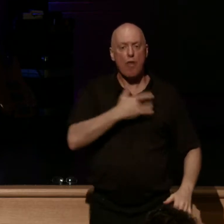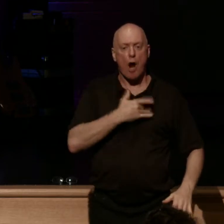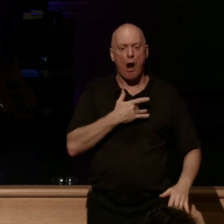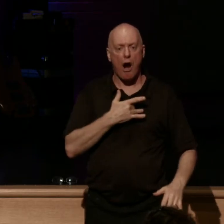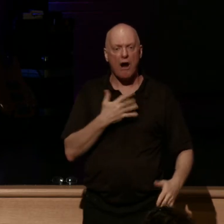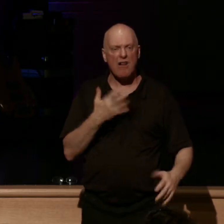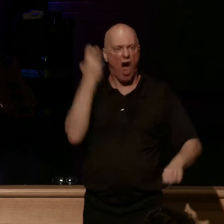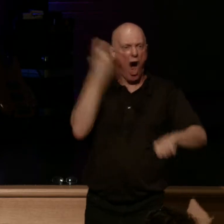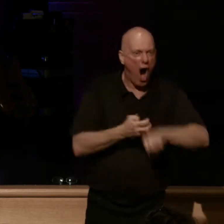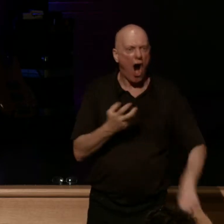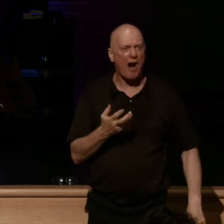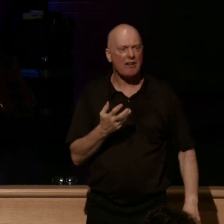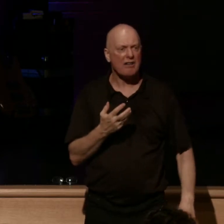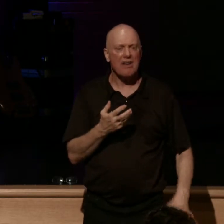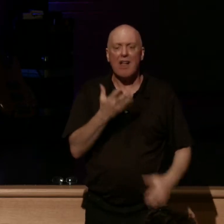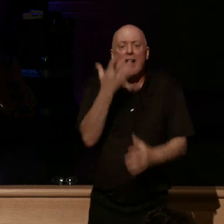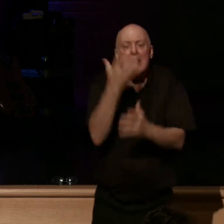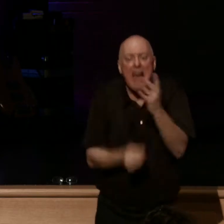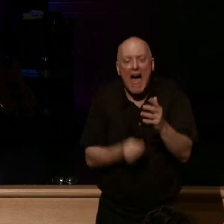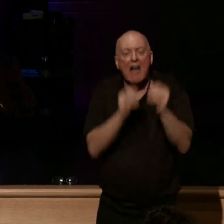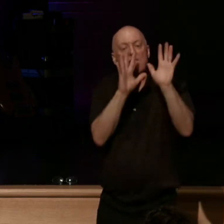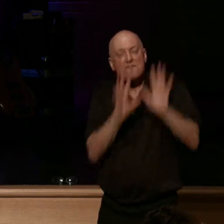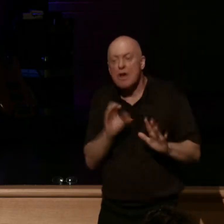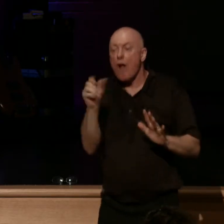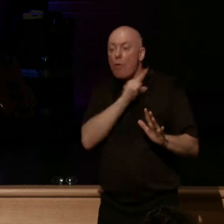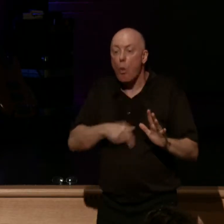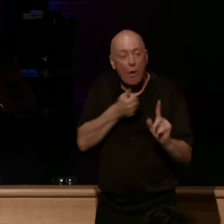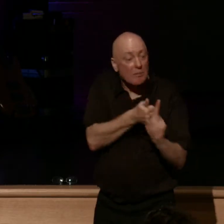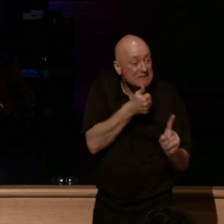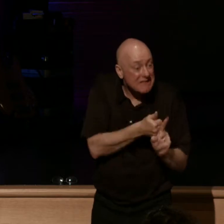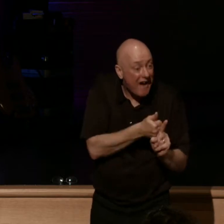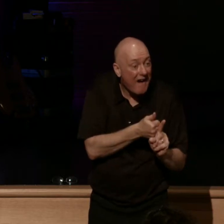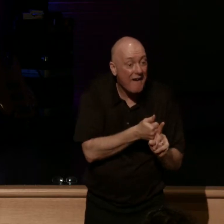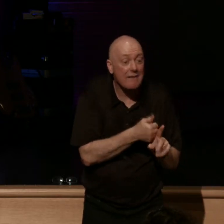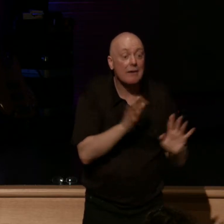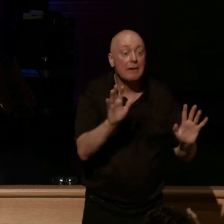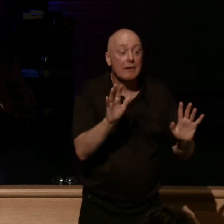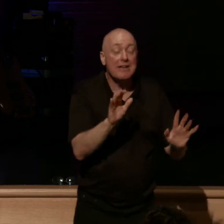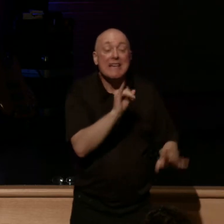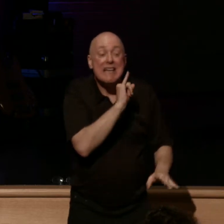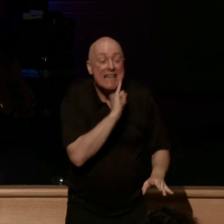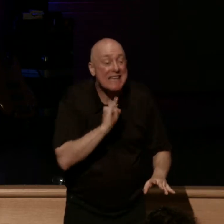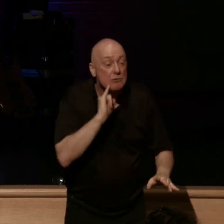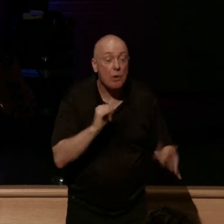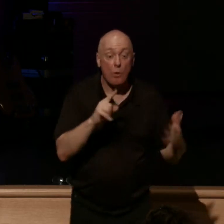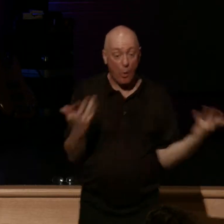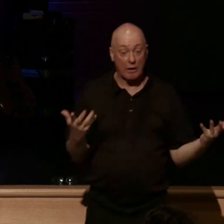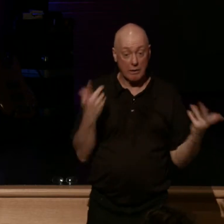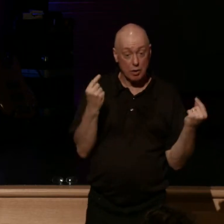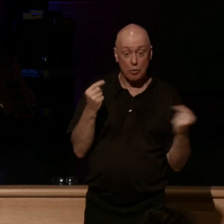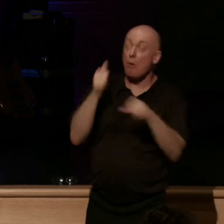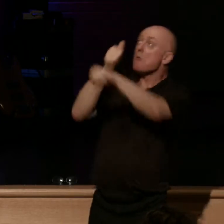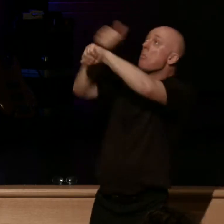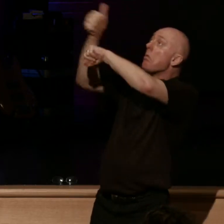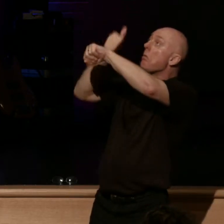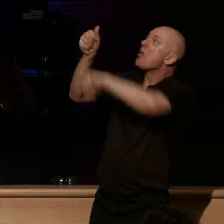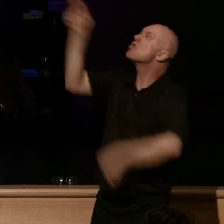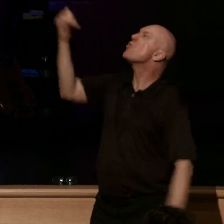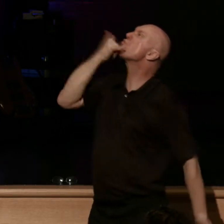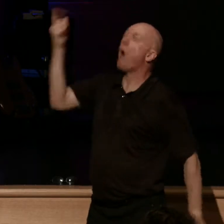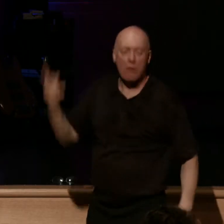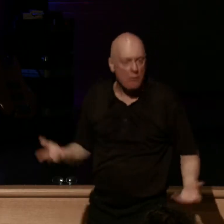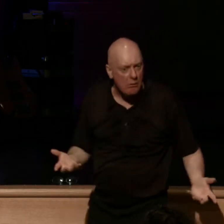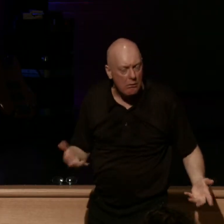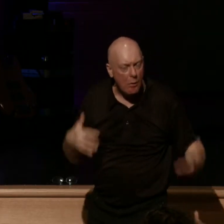so callous, because they lacked the fear of the Lord, even to the point of accusing God of